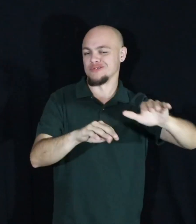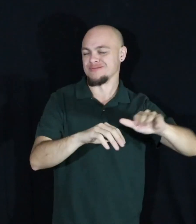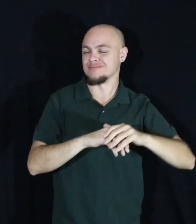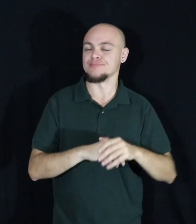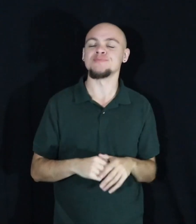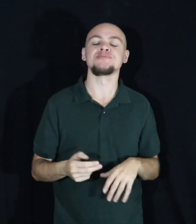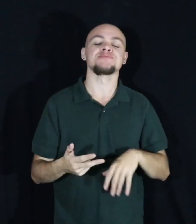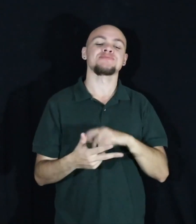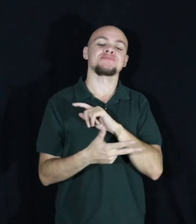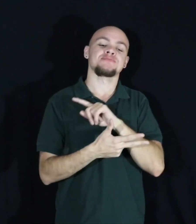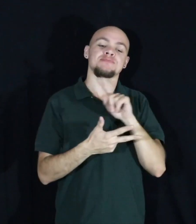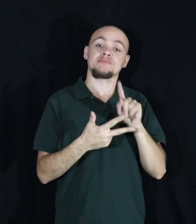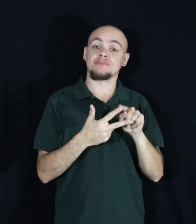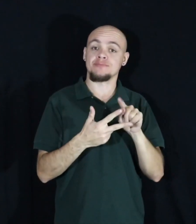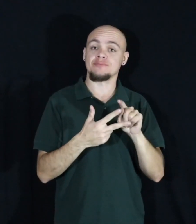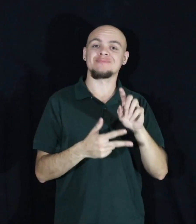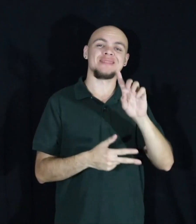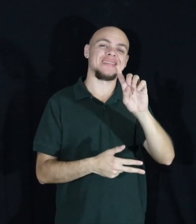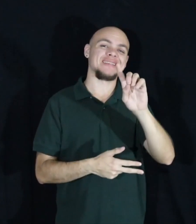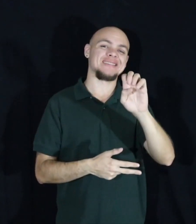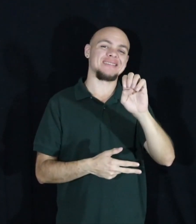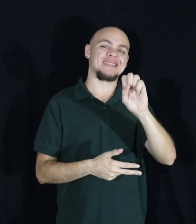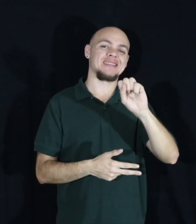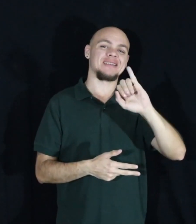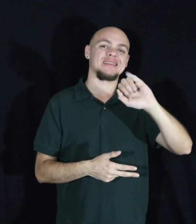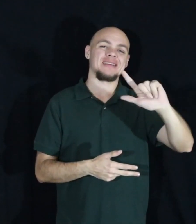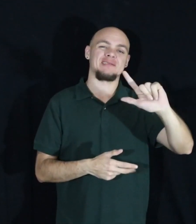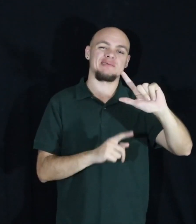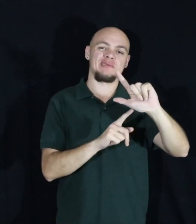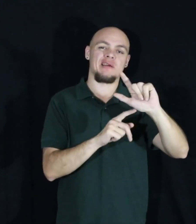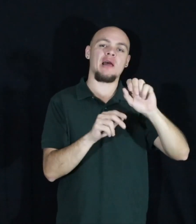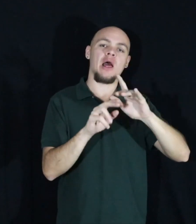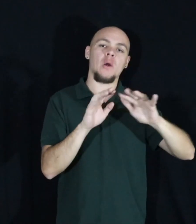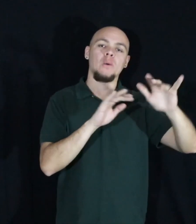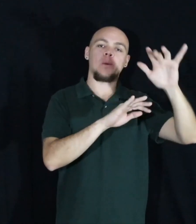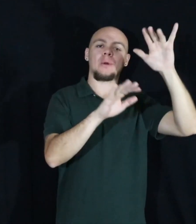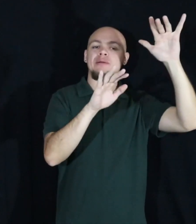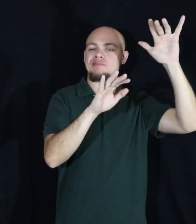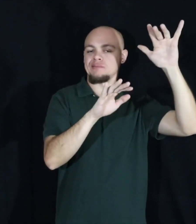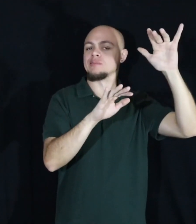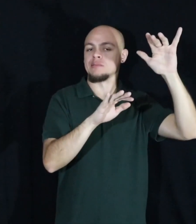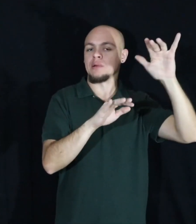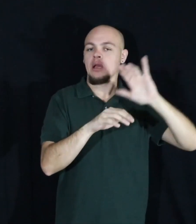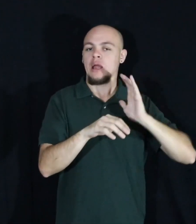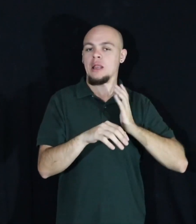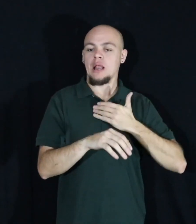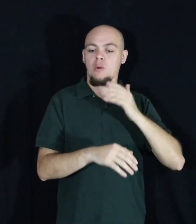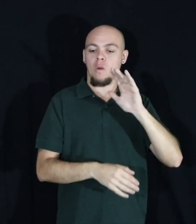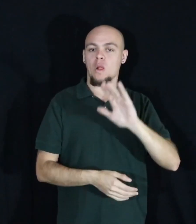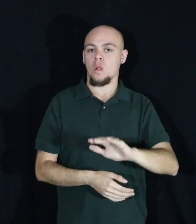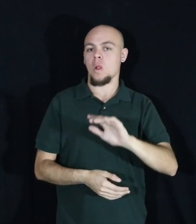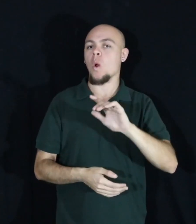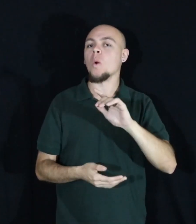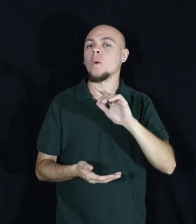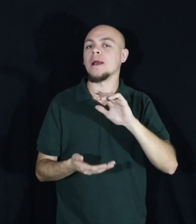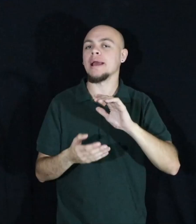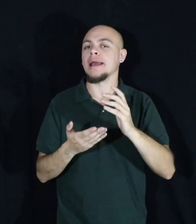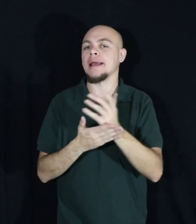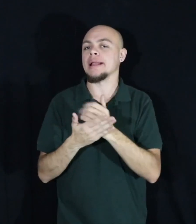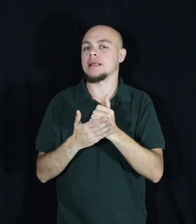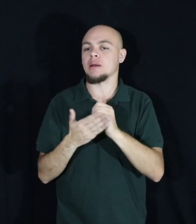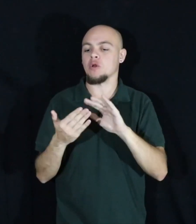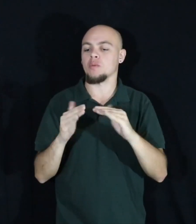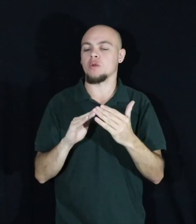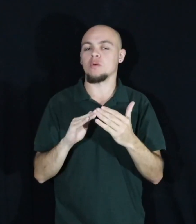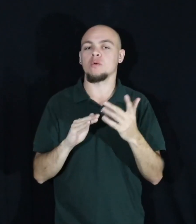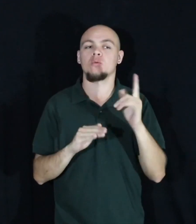relative contribution of diesel emissions to the elevated asthma rates that we were seeing in our low-income communities. And instead we